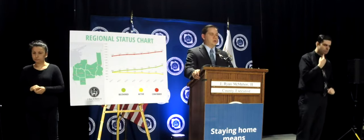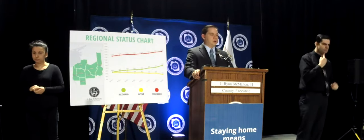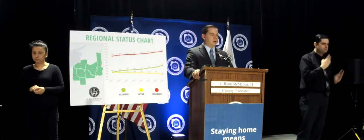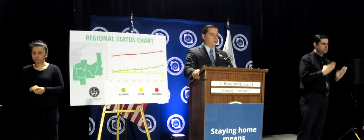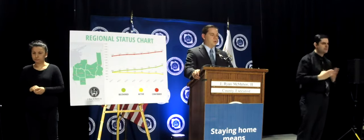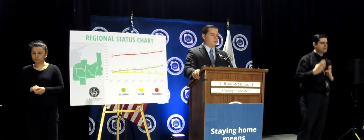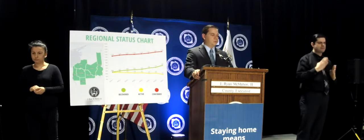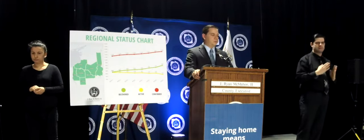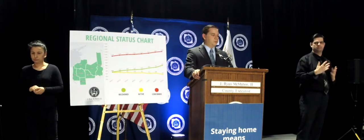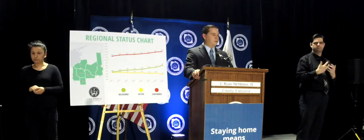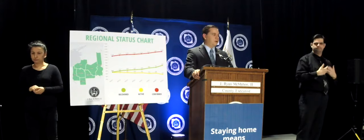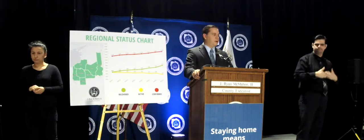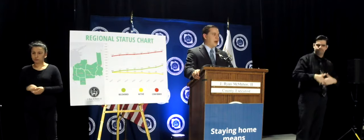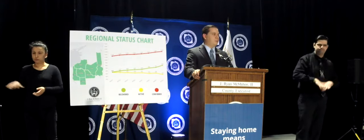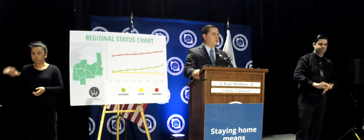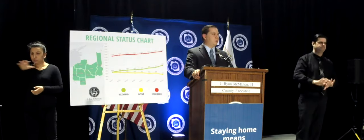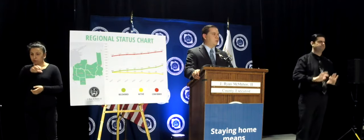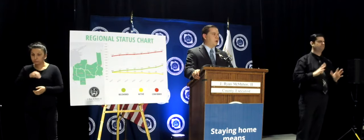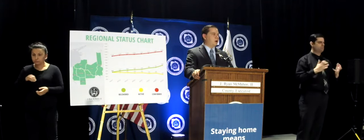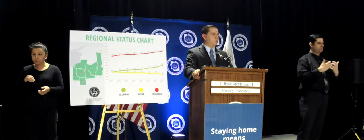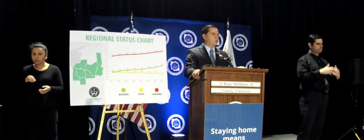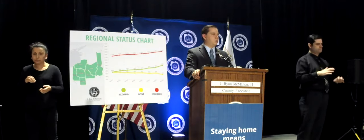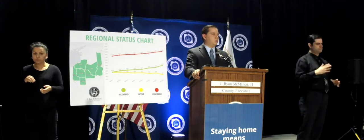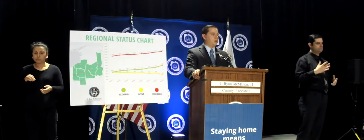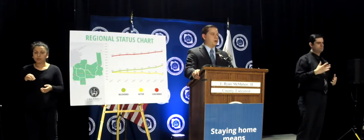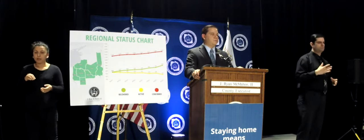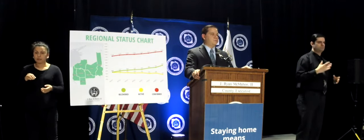So we're very happy where we